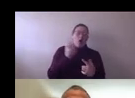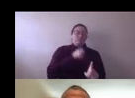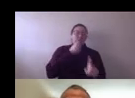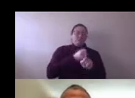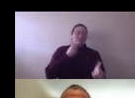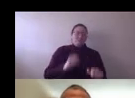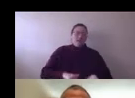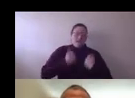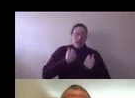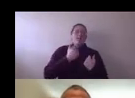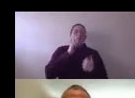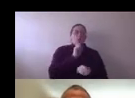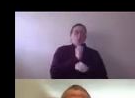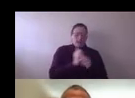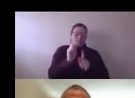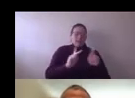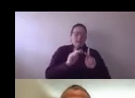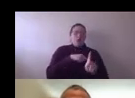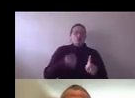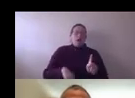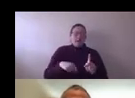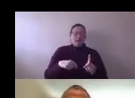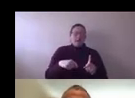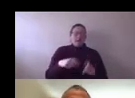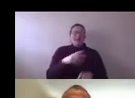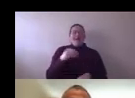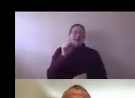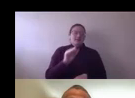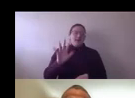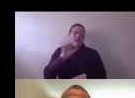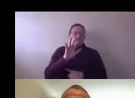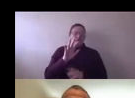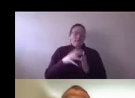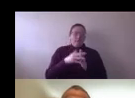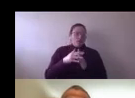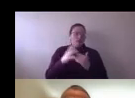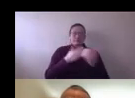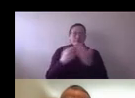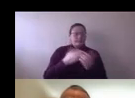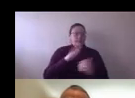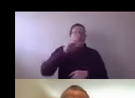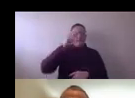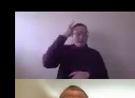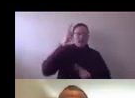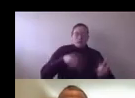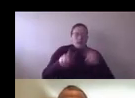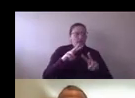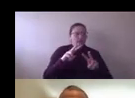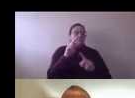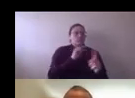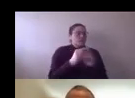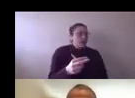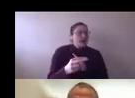of Chinese Americans and even Asian Americans, regardless of your political views, regardless of